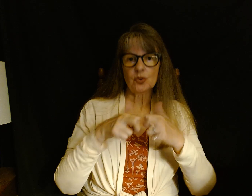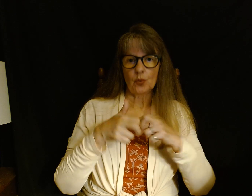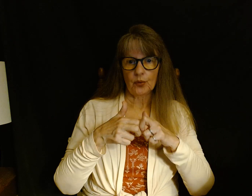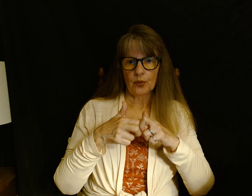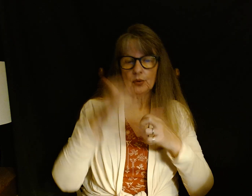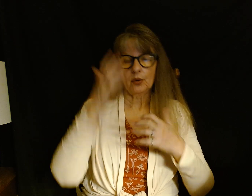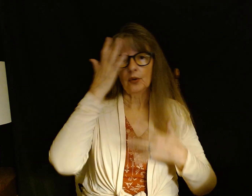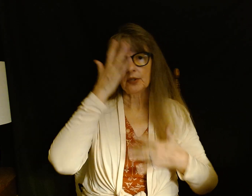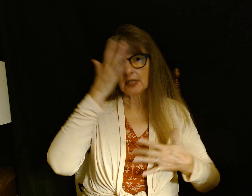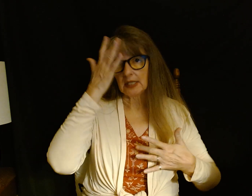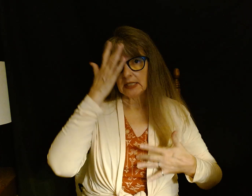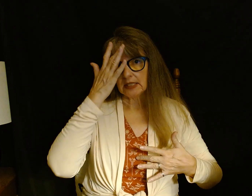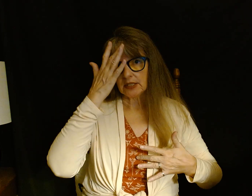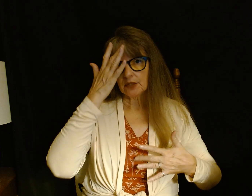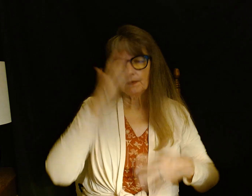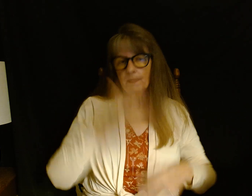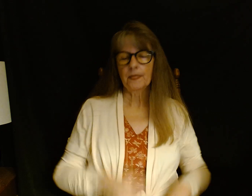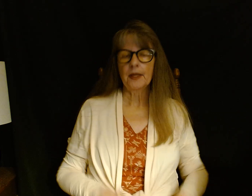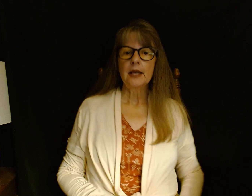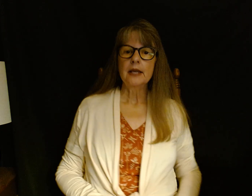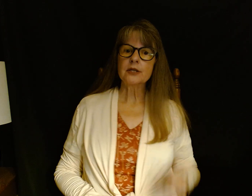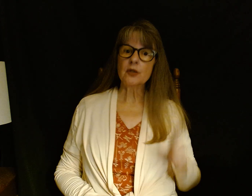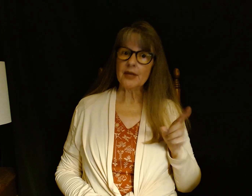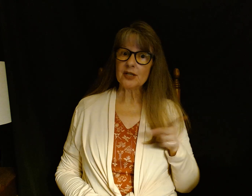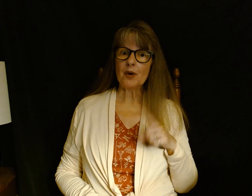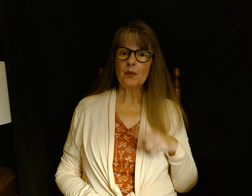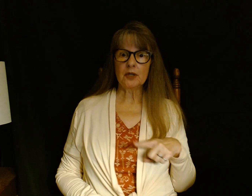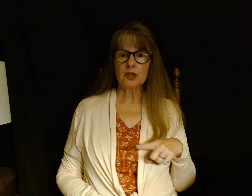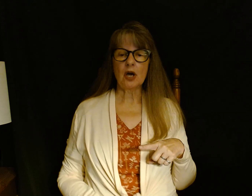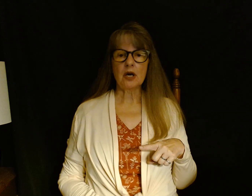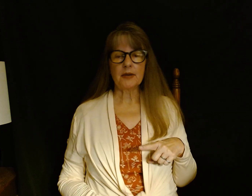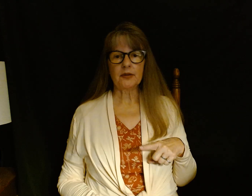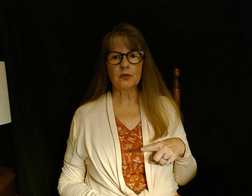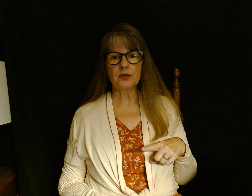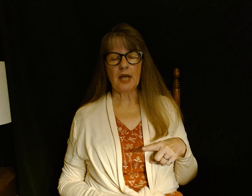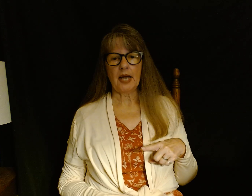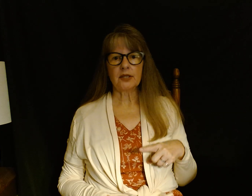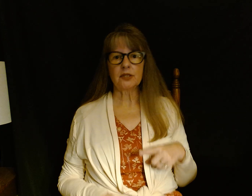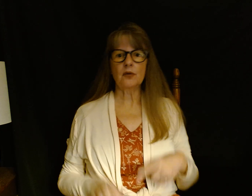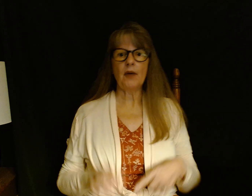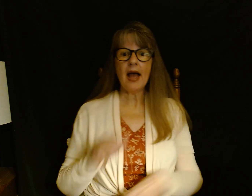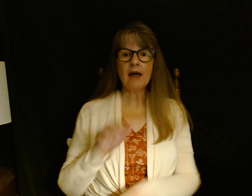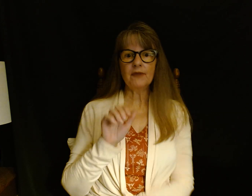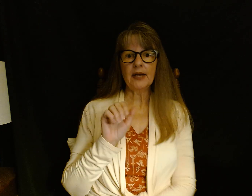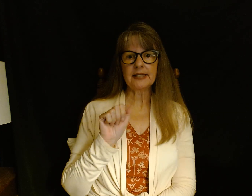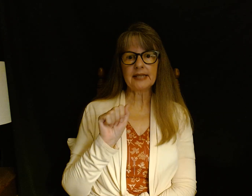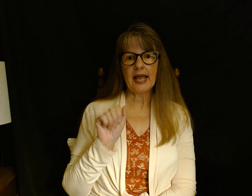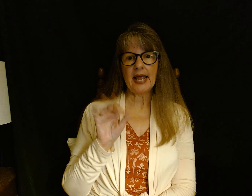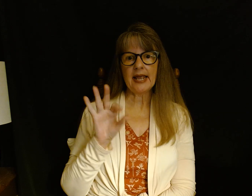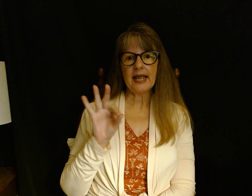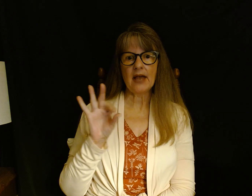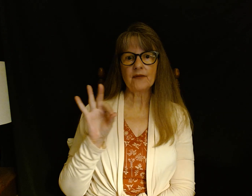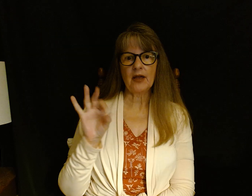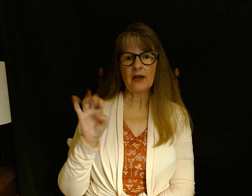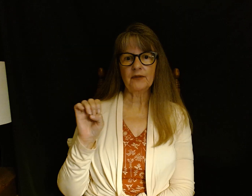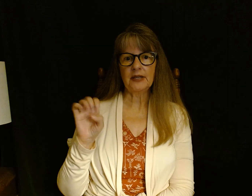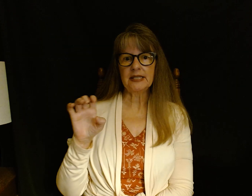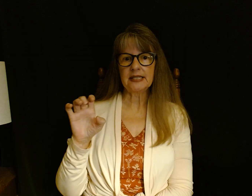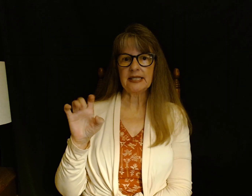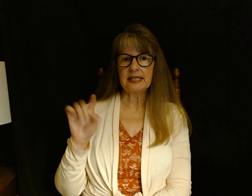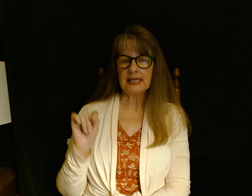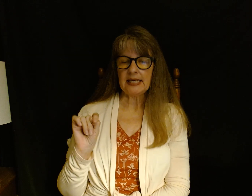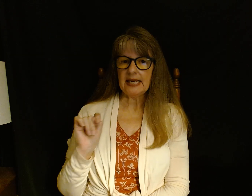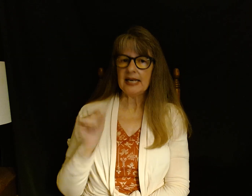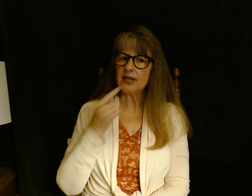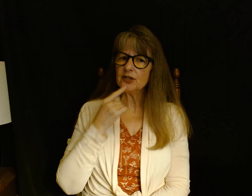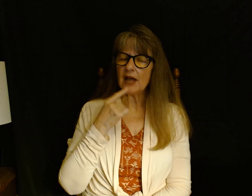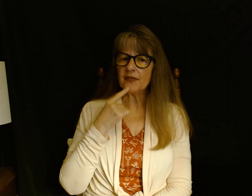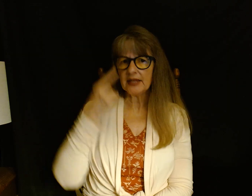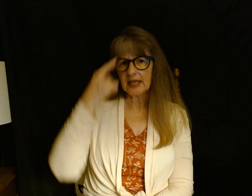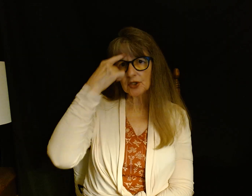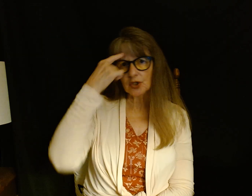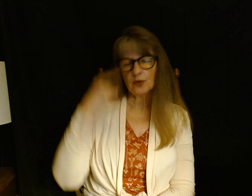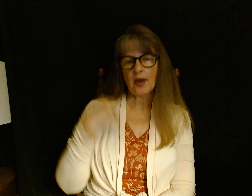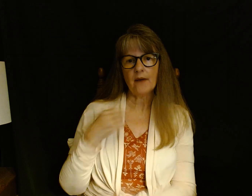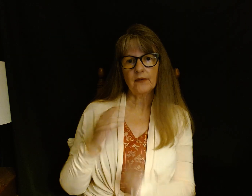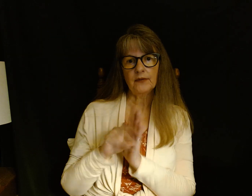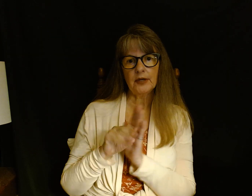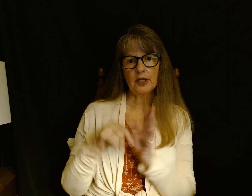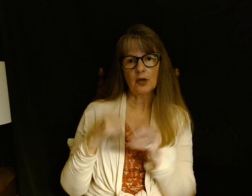disorder or sickness. So that's why I want to talk about those signs. So affect, A-F-F-E-C-T. And I think I do have a video about